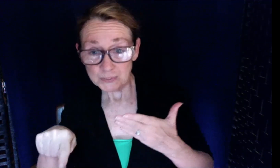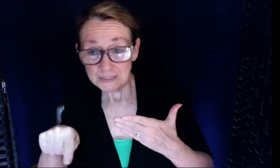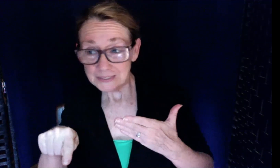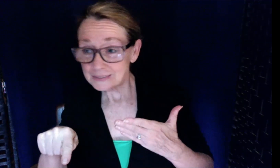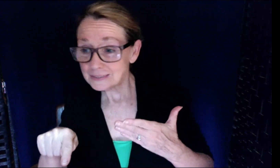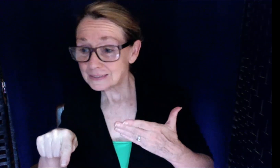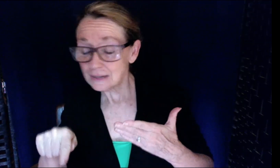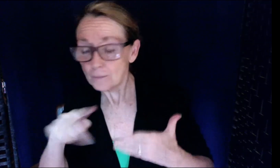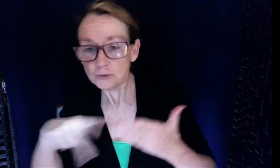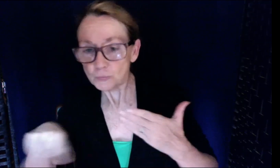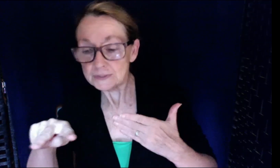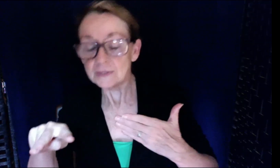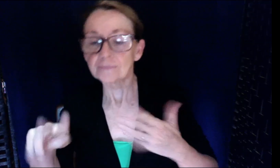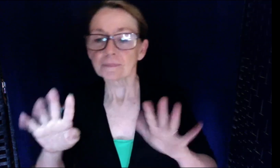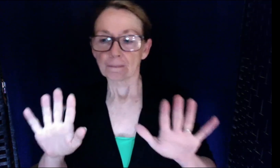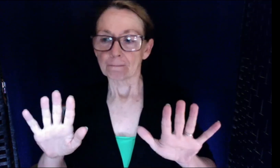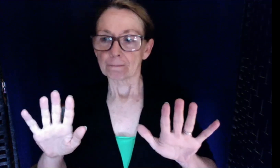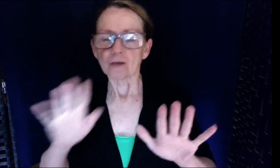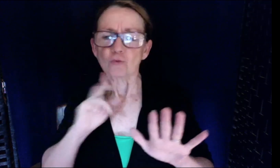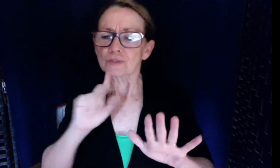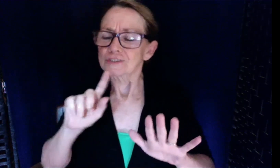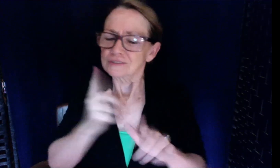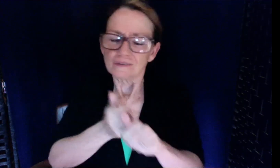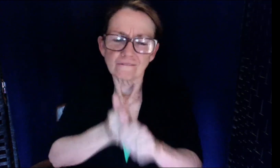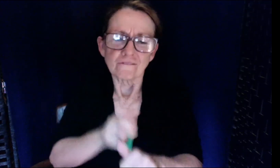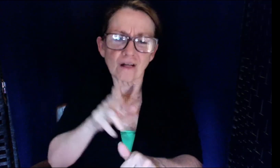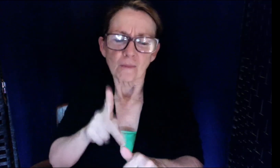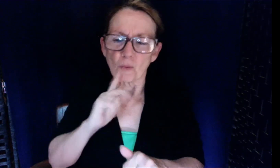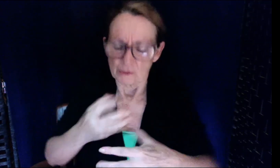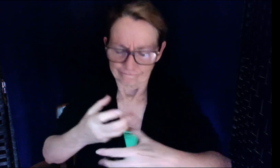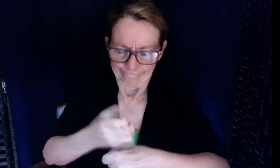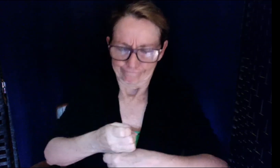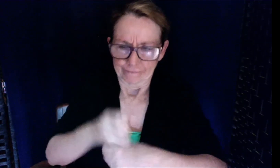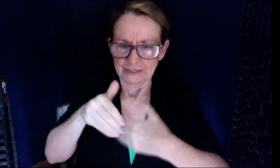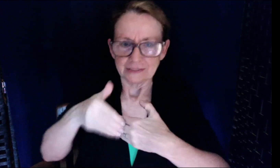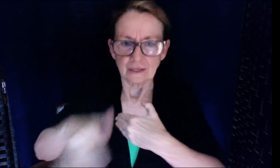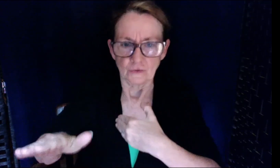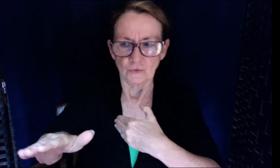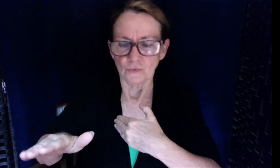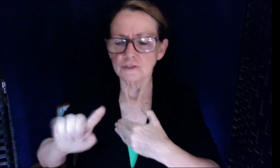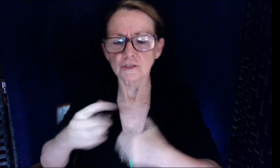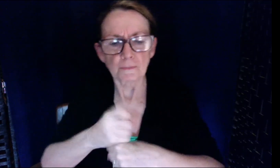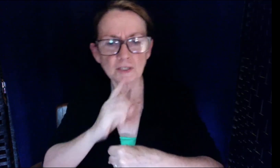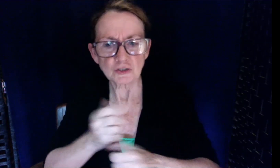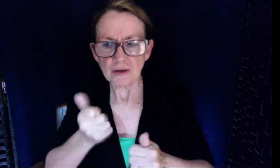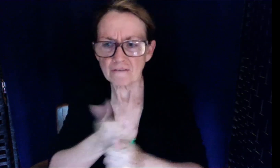So there really should be just a follow-up, but we'll just send it to you. So again, I think it's just to make sure we're keeping on track. But if you